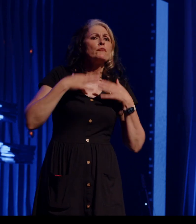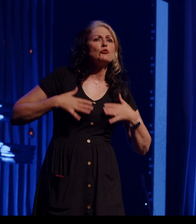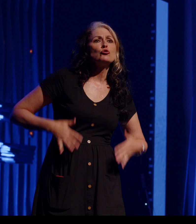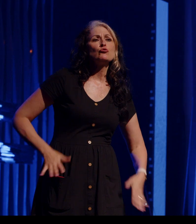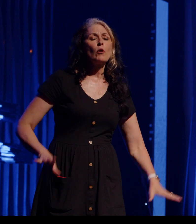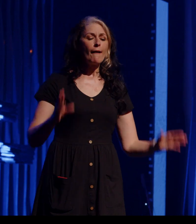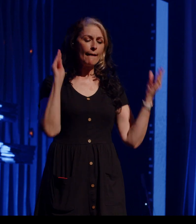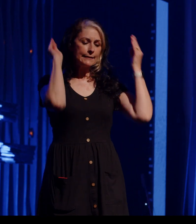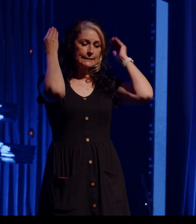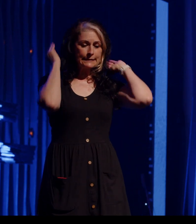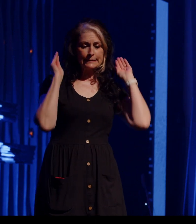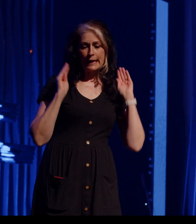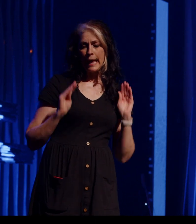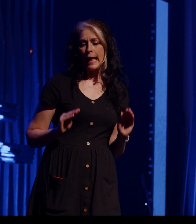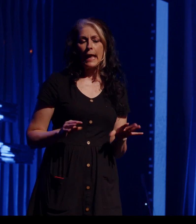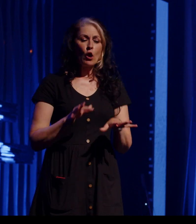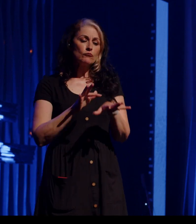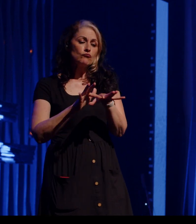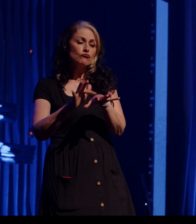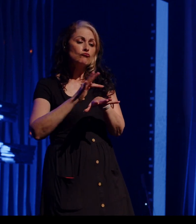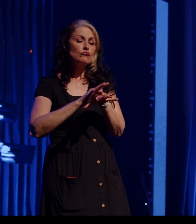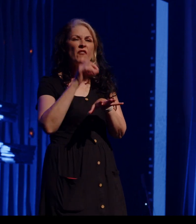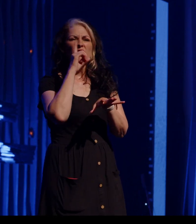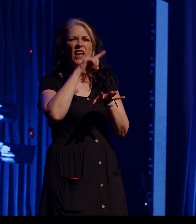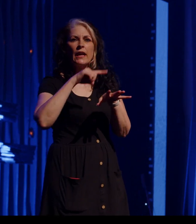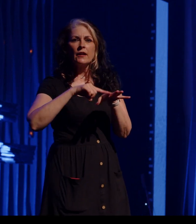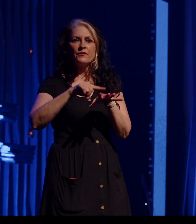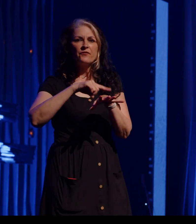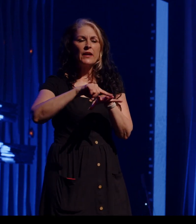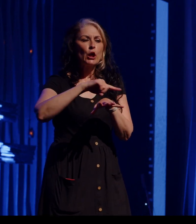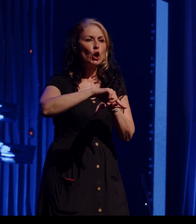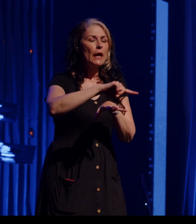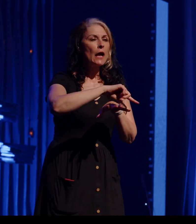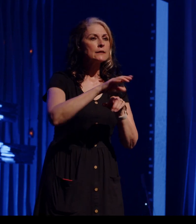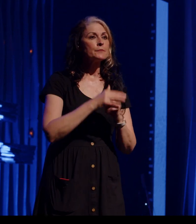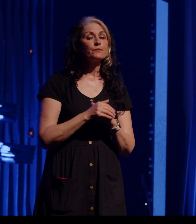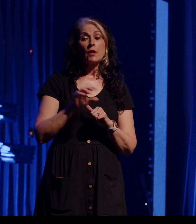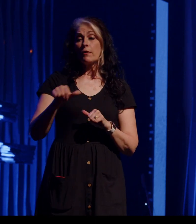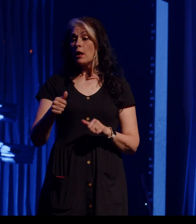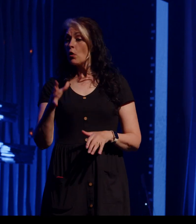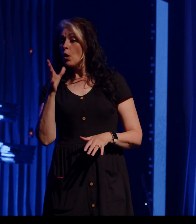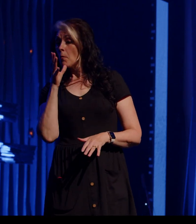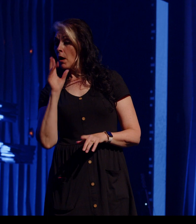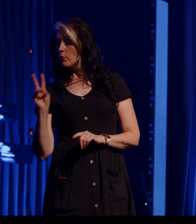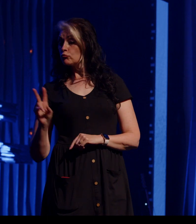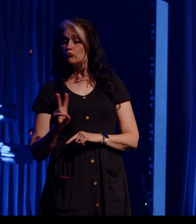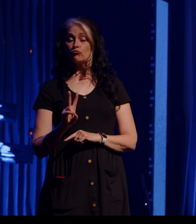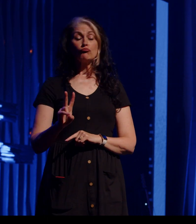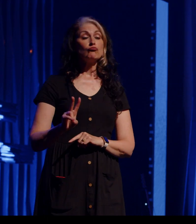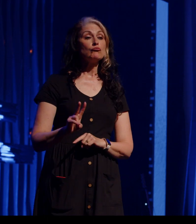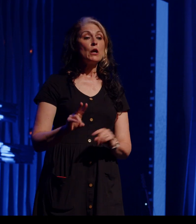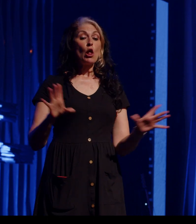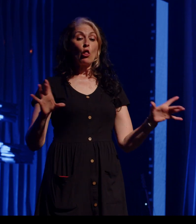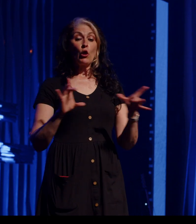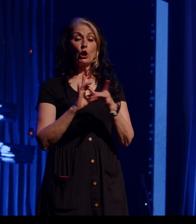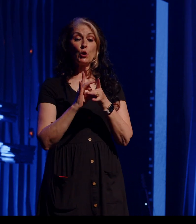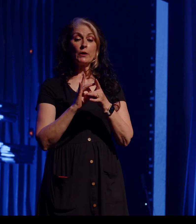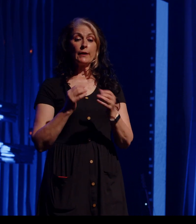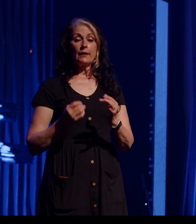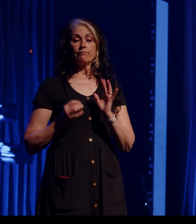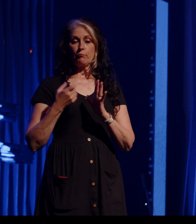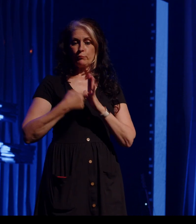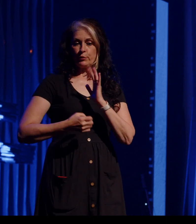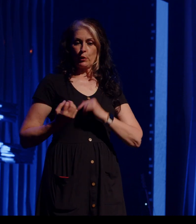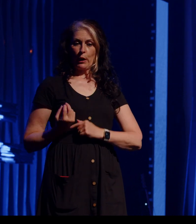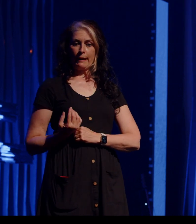the hairdo, did her fingernails, acrylic fingernails. And her and the other mom were going to light the unity candle. And they